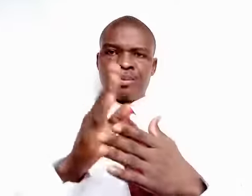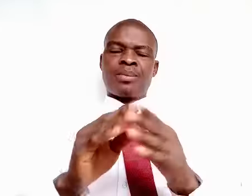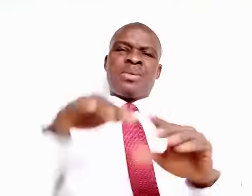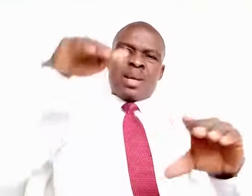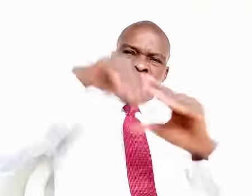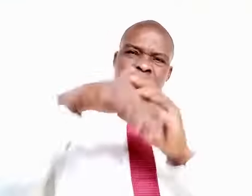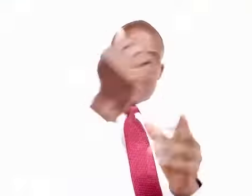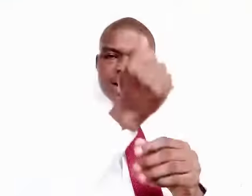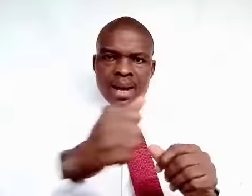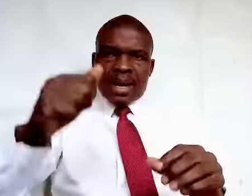an election,